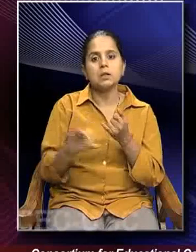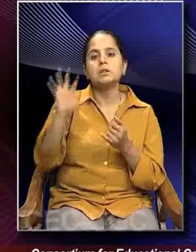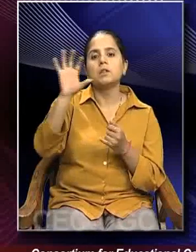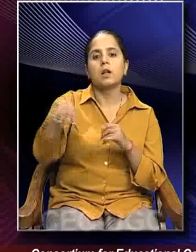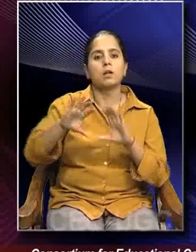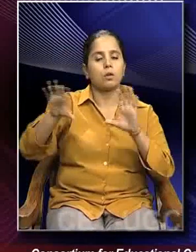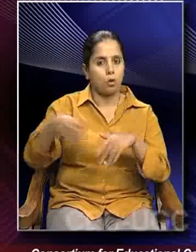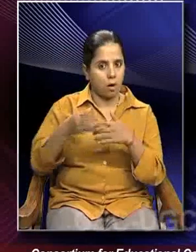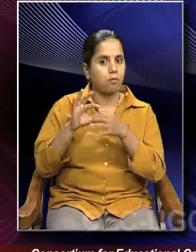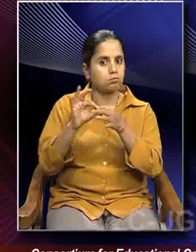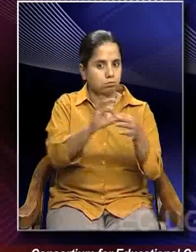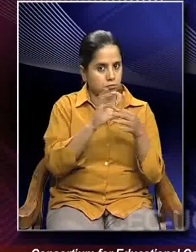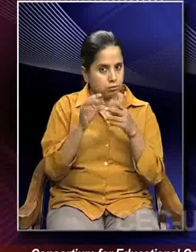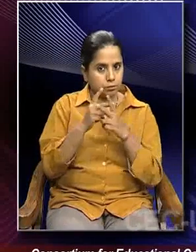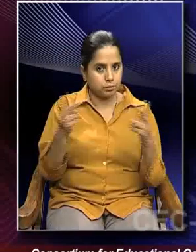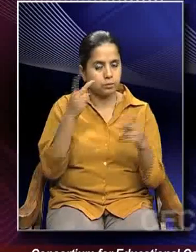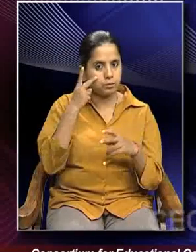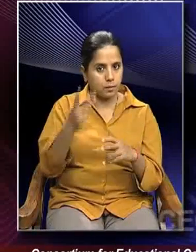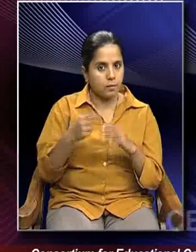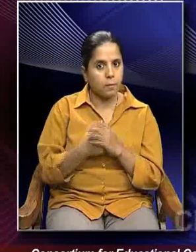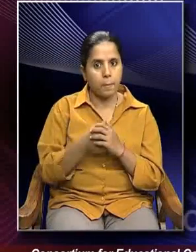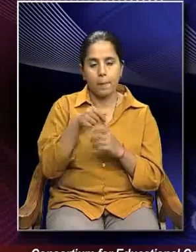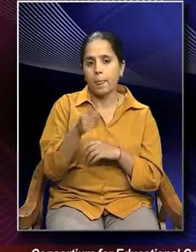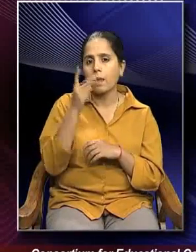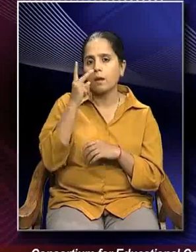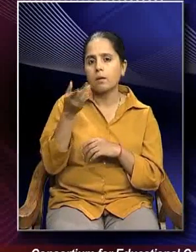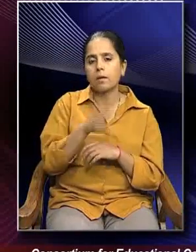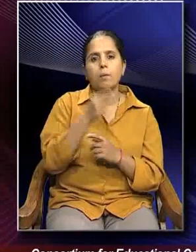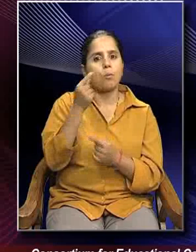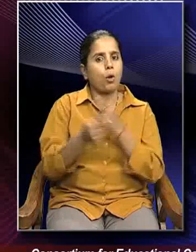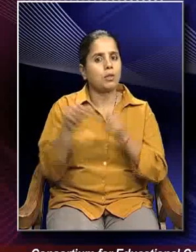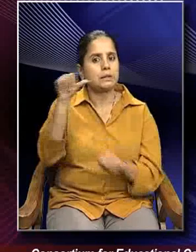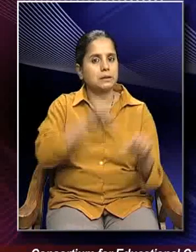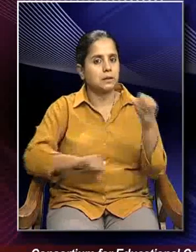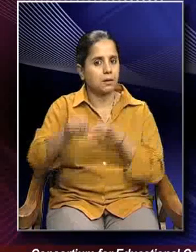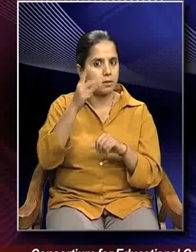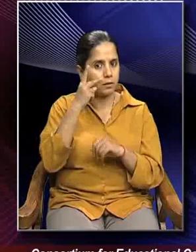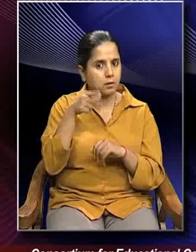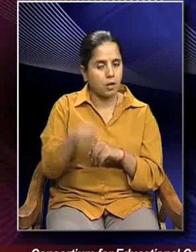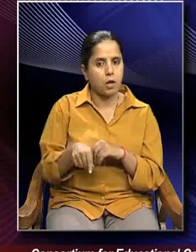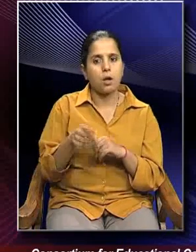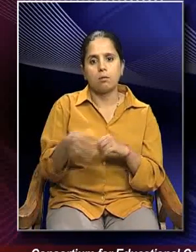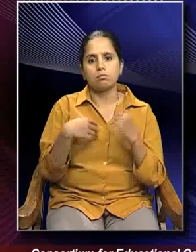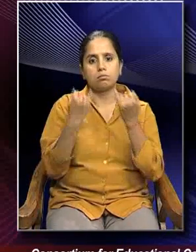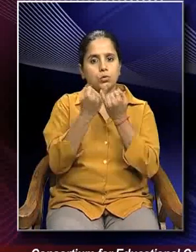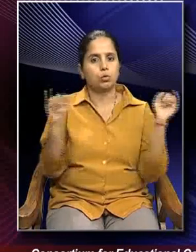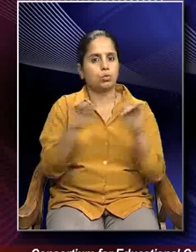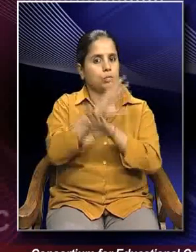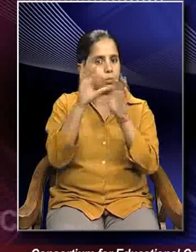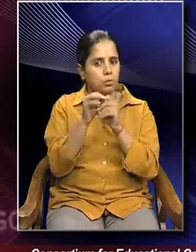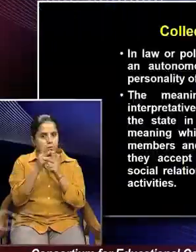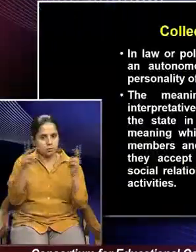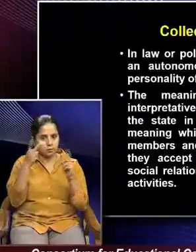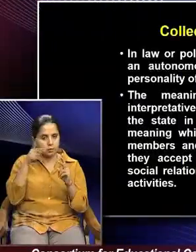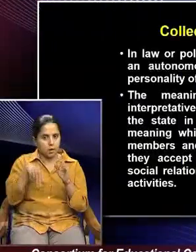collective concept, it is seen by the political scientist as an autonomous entity